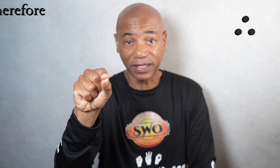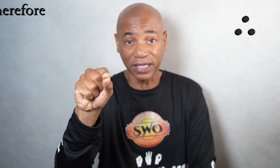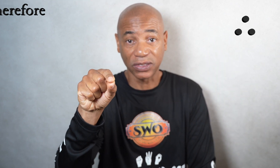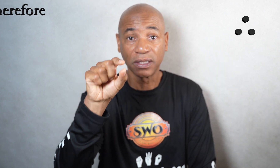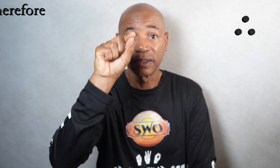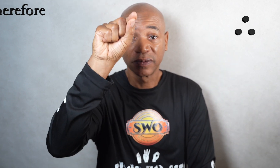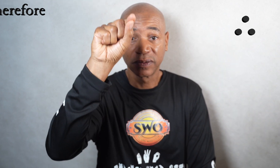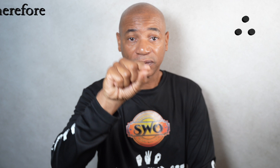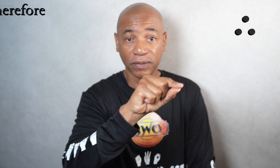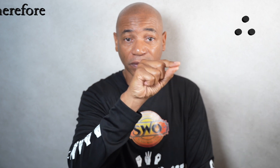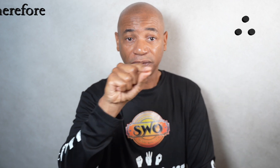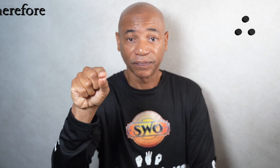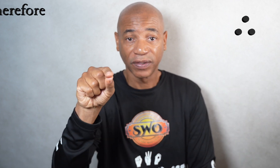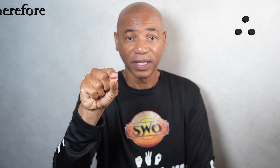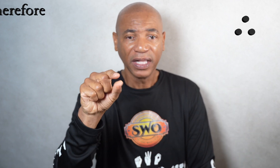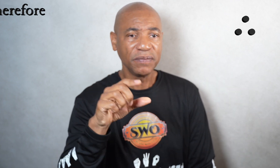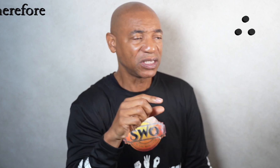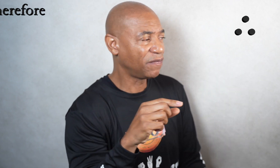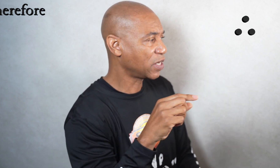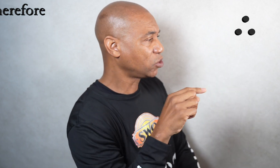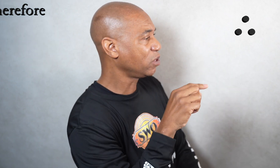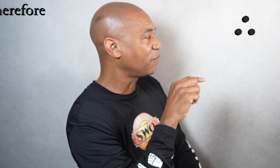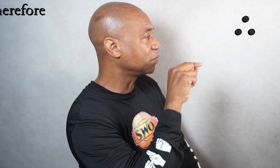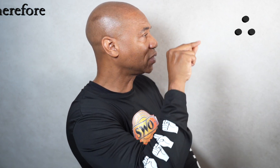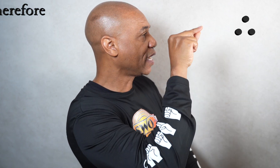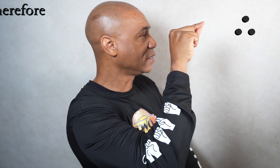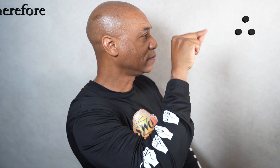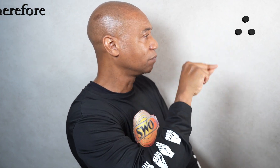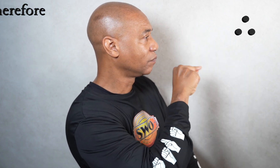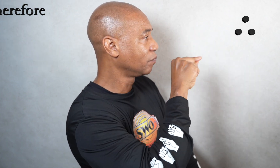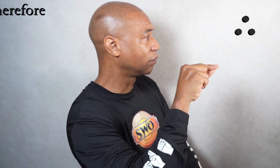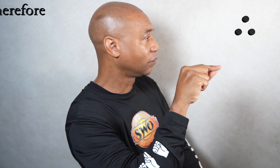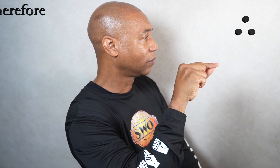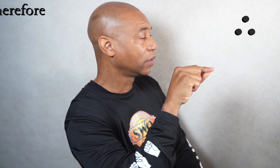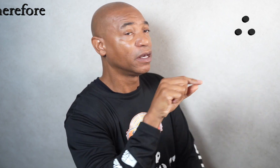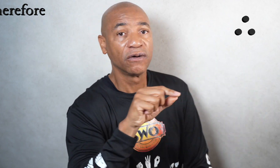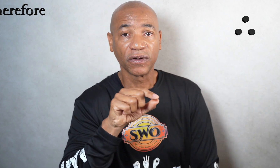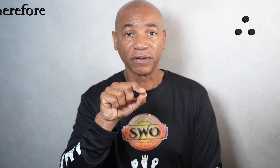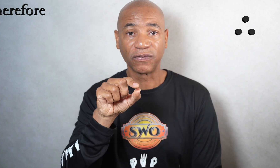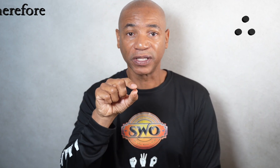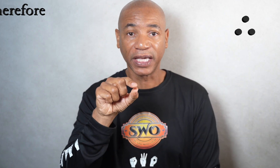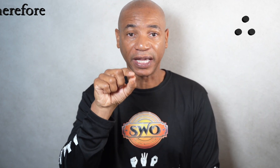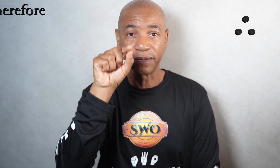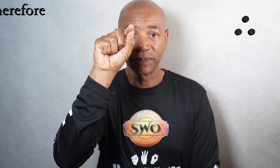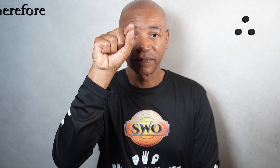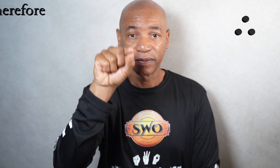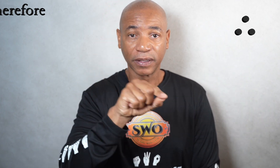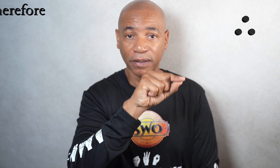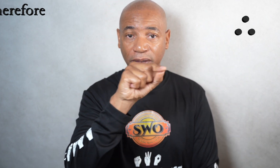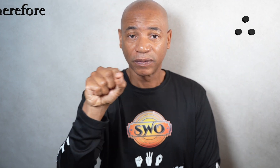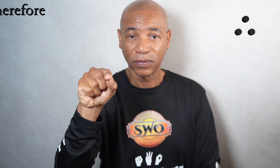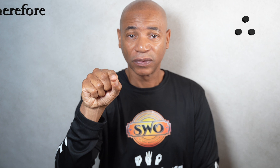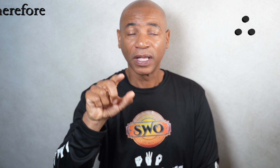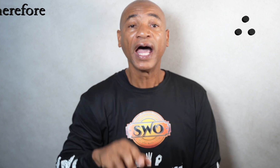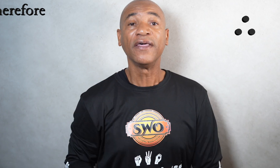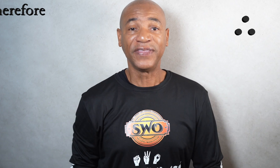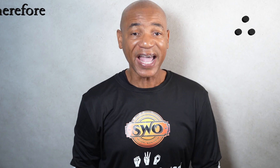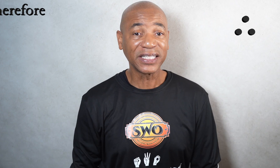this. Let me see if I can show you it from the side. From the front again. That is